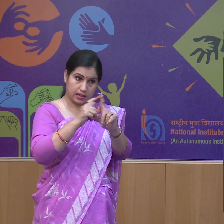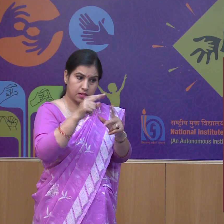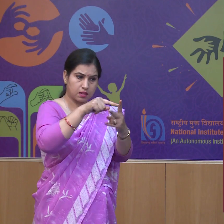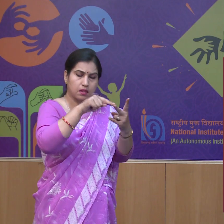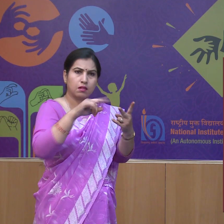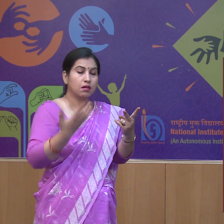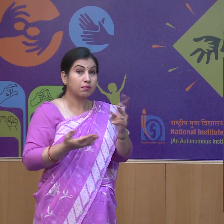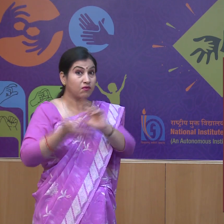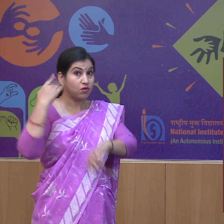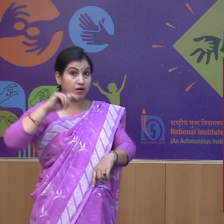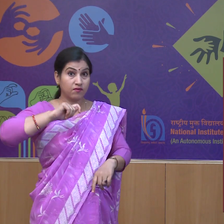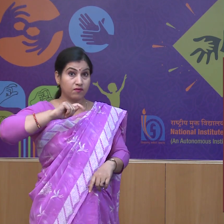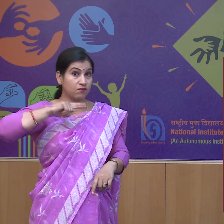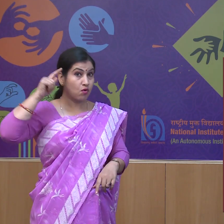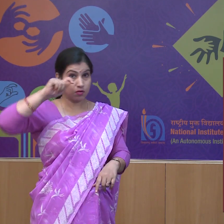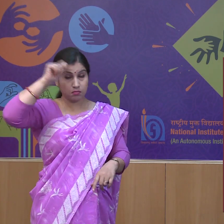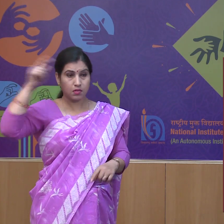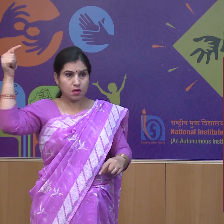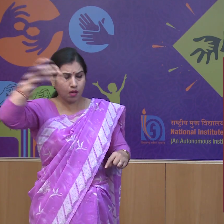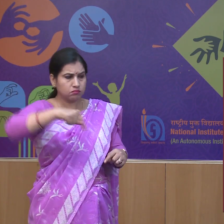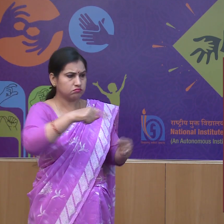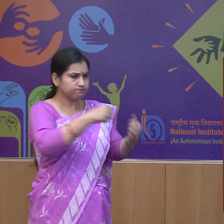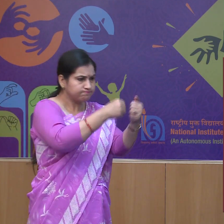were defeated by the British